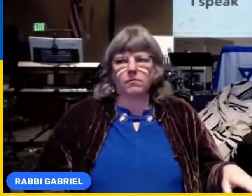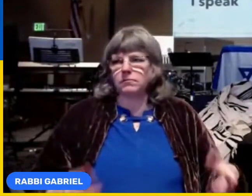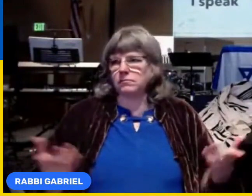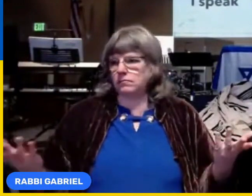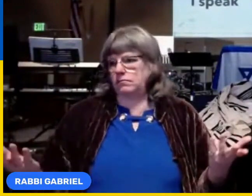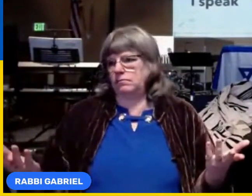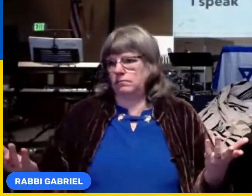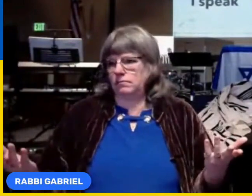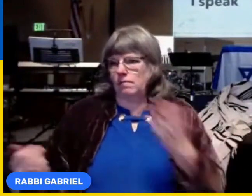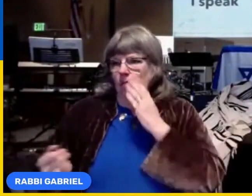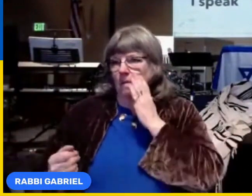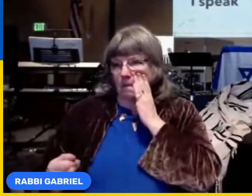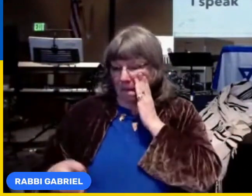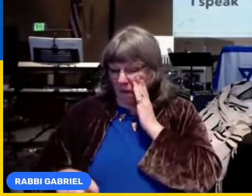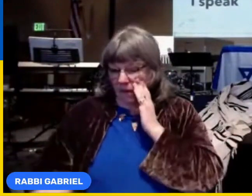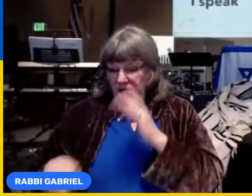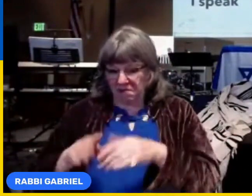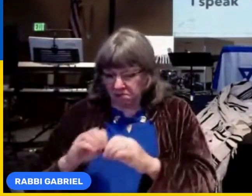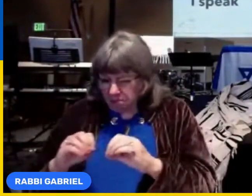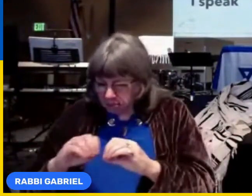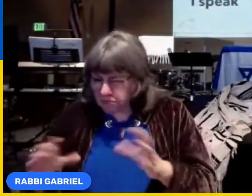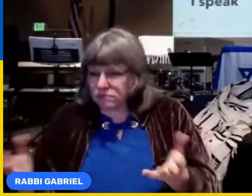side. Okay.